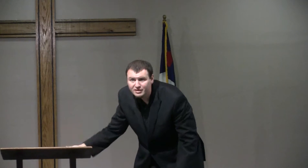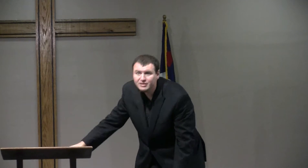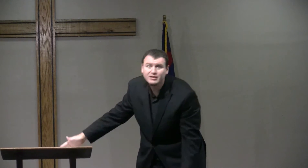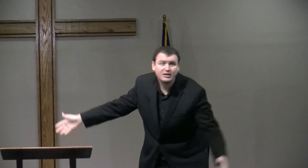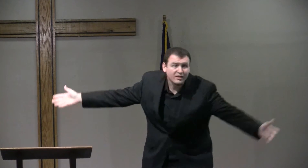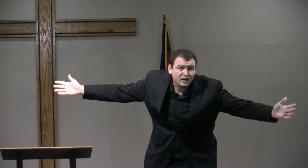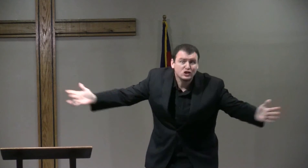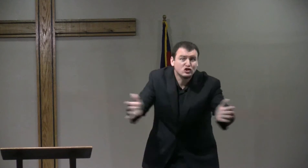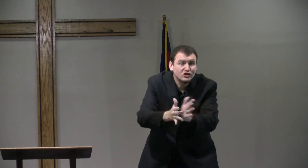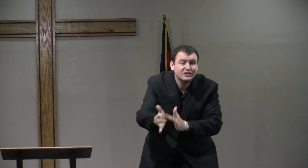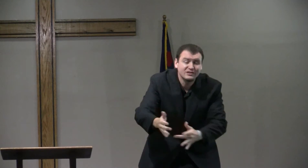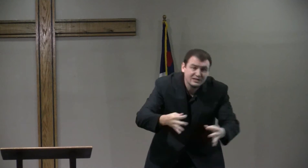point here.